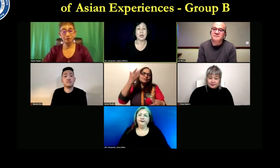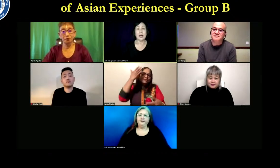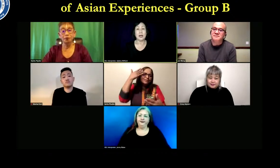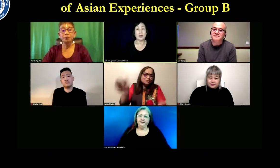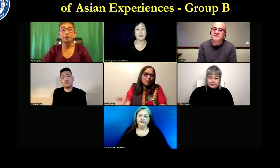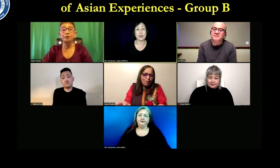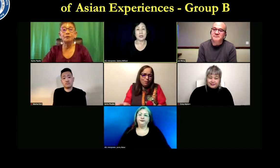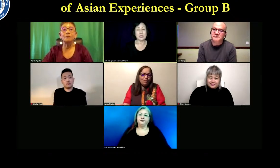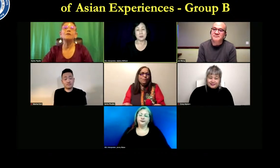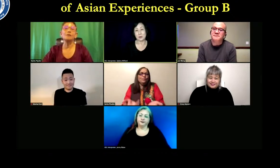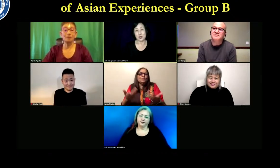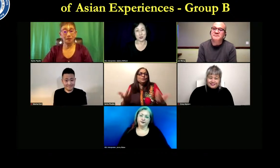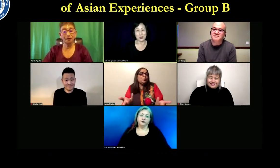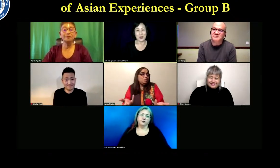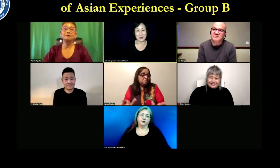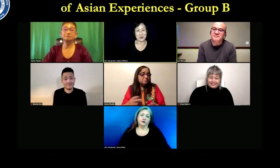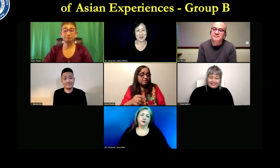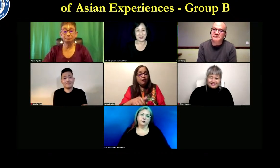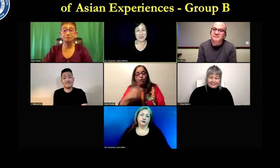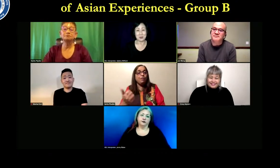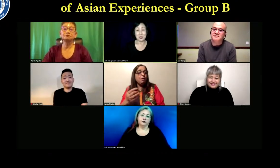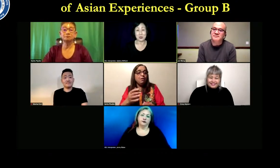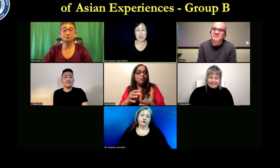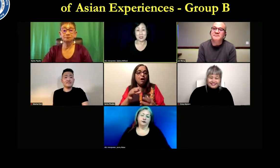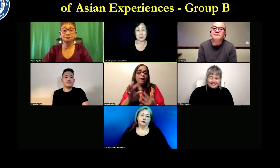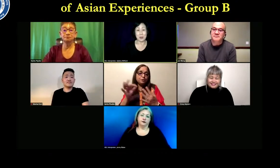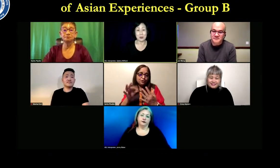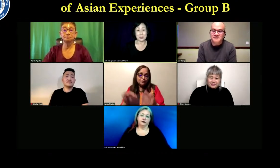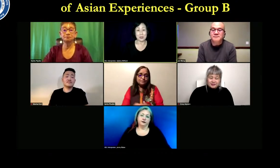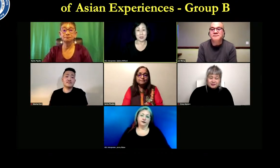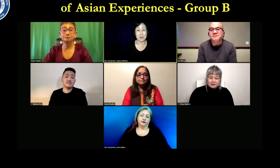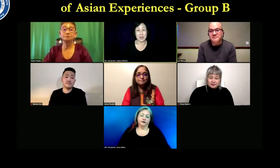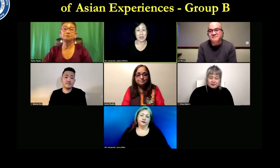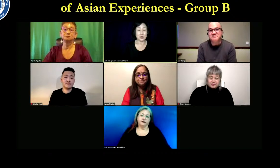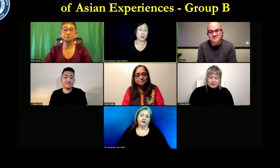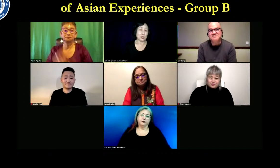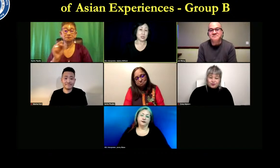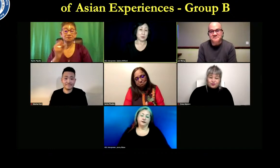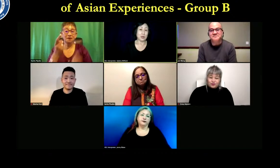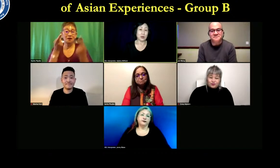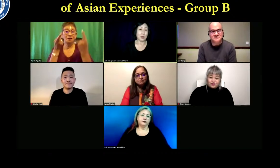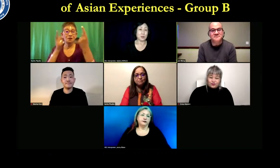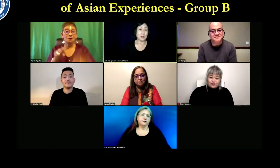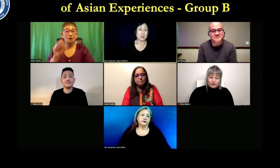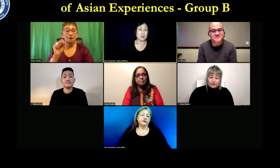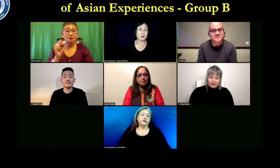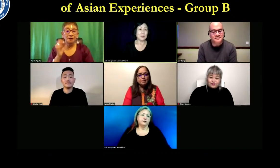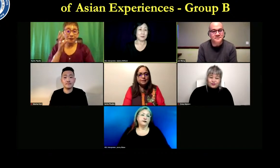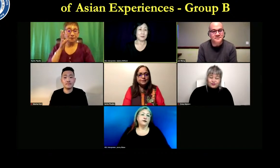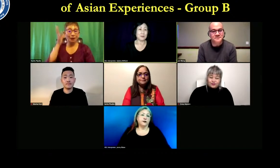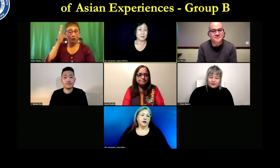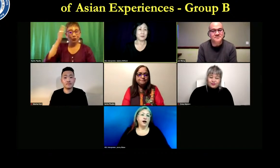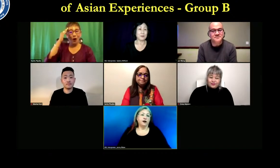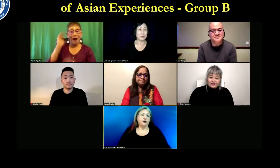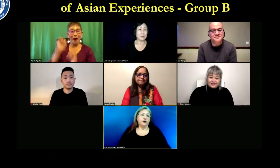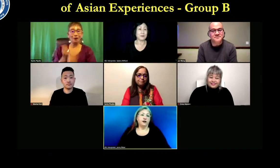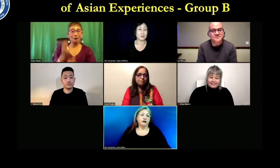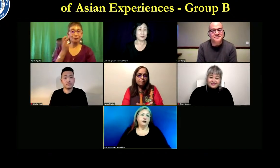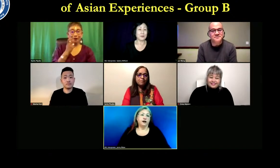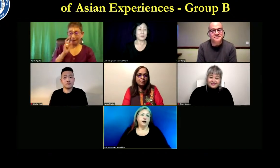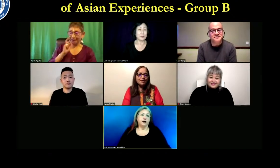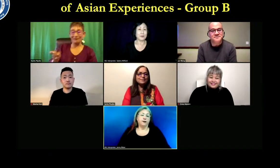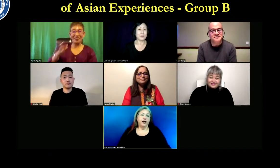idea. Because sometimes children don't know how to pronounce the names. So you could ask the parents. And so there's just some other options. I